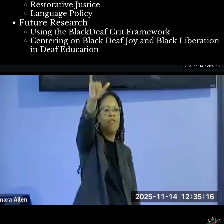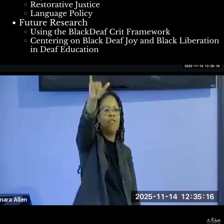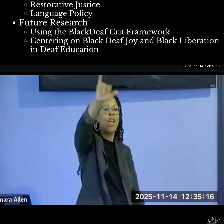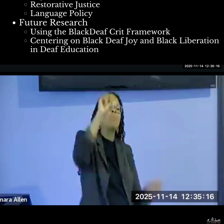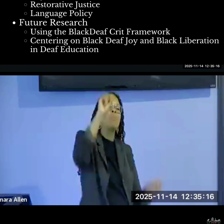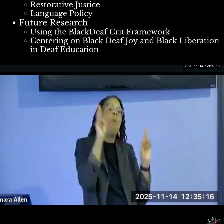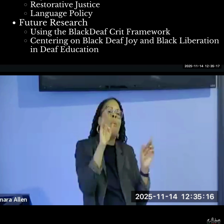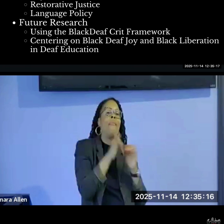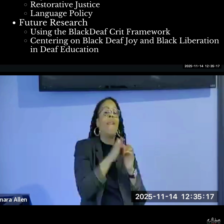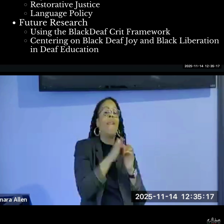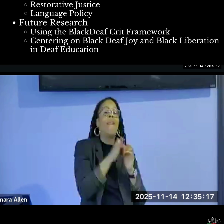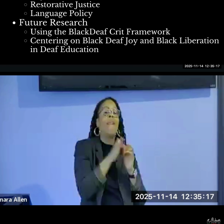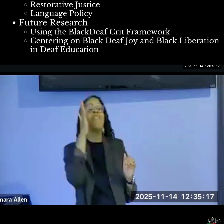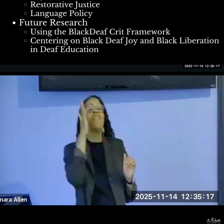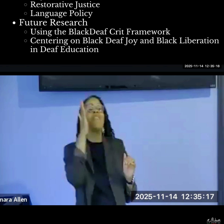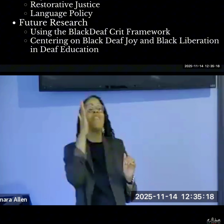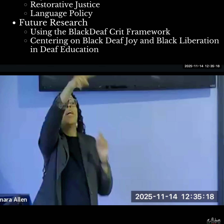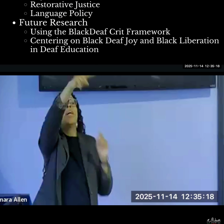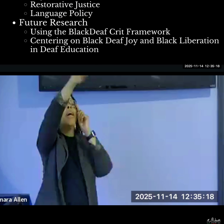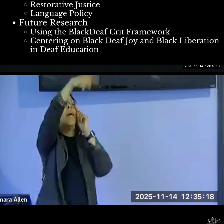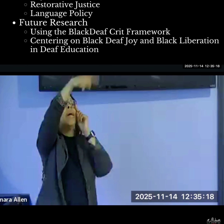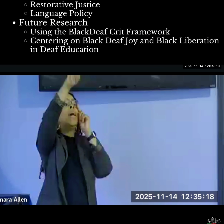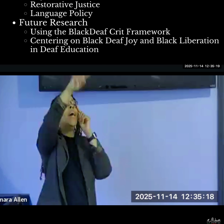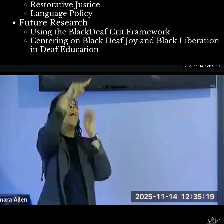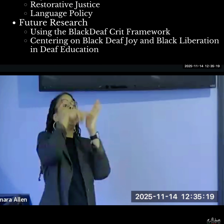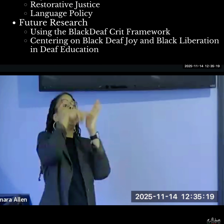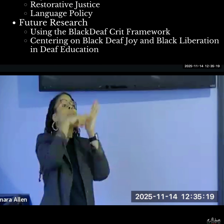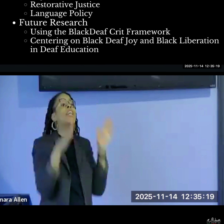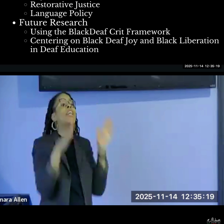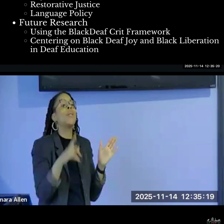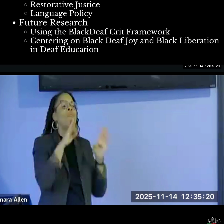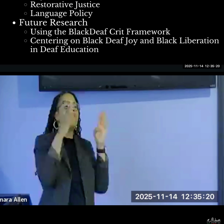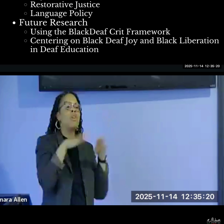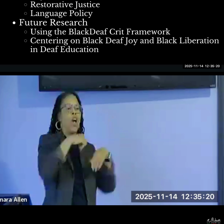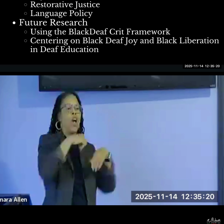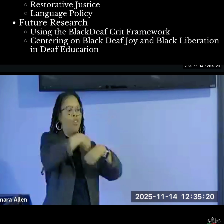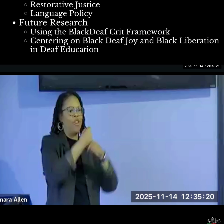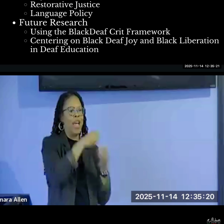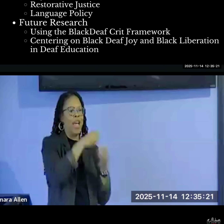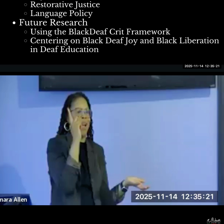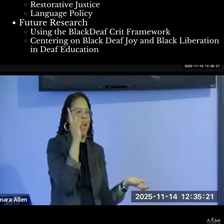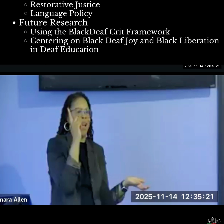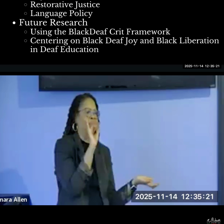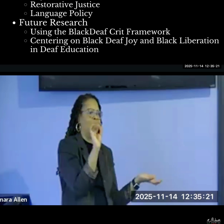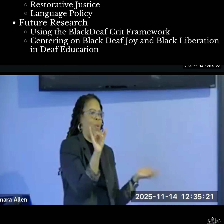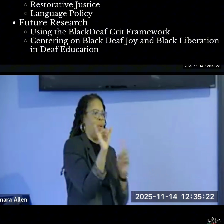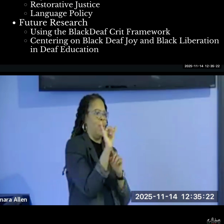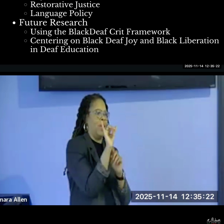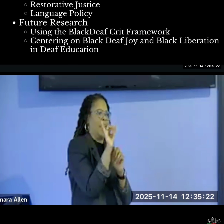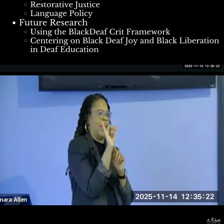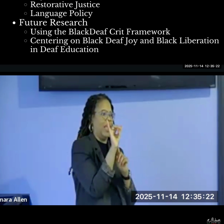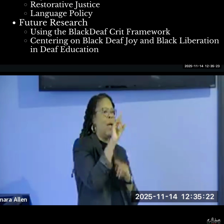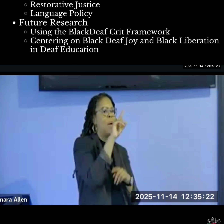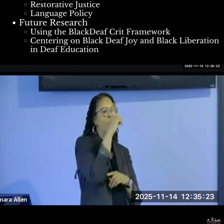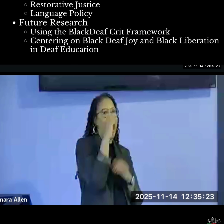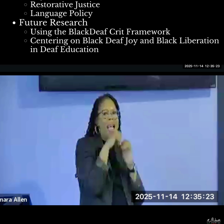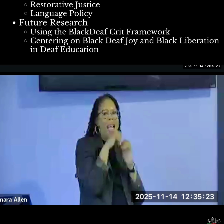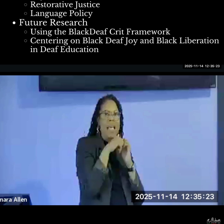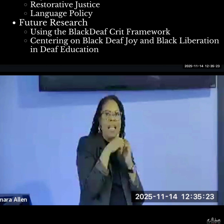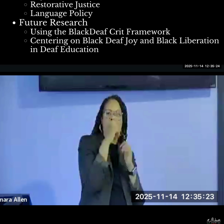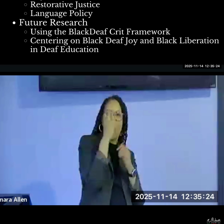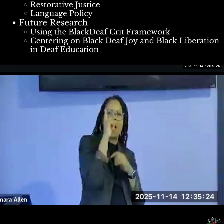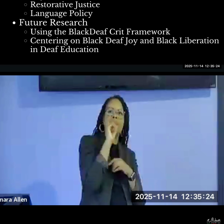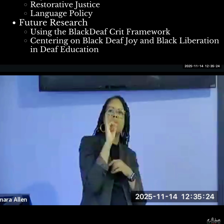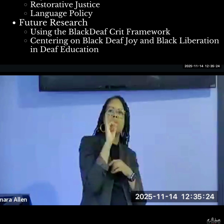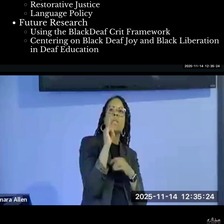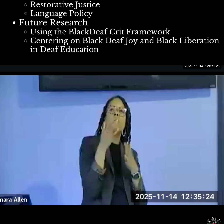Right? This will exist long after I'm gone. And so for those future researchers out there, the future scholars,